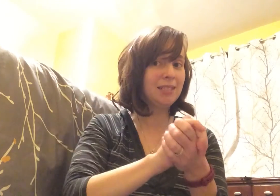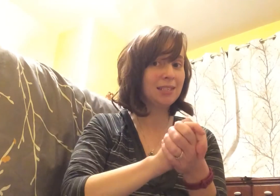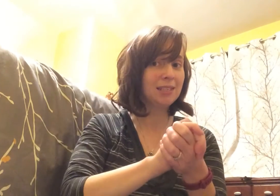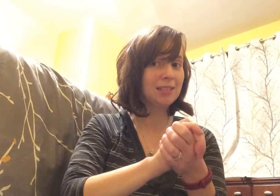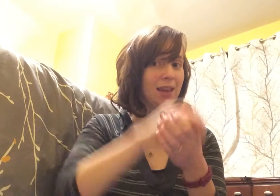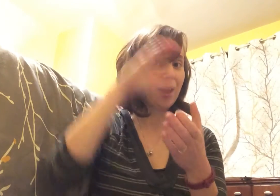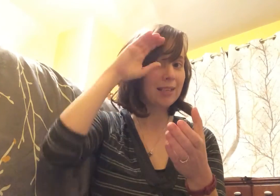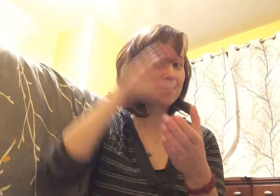husband,